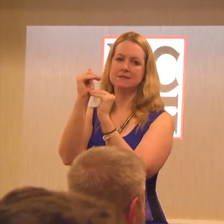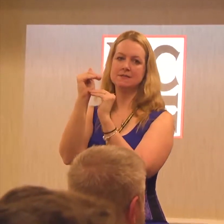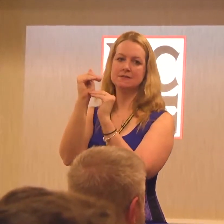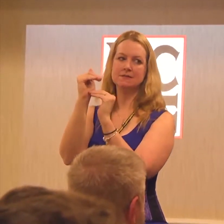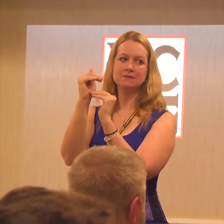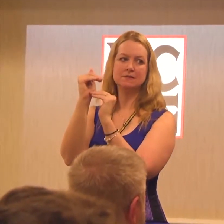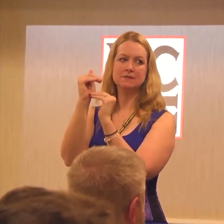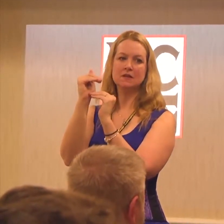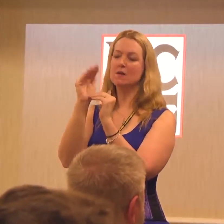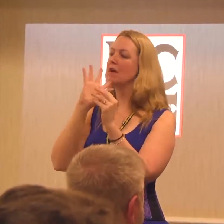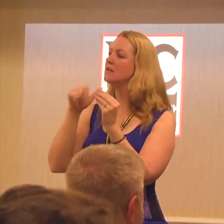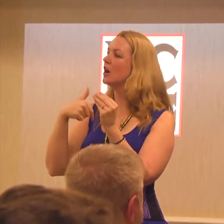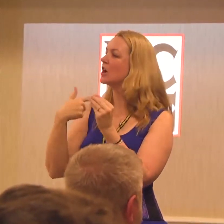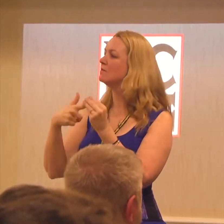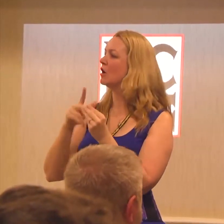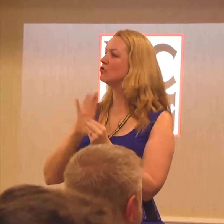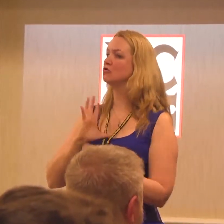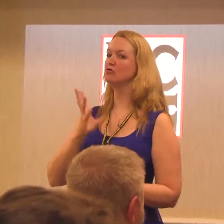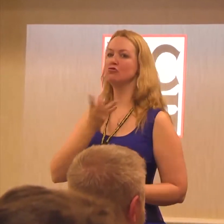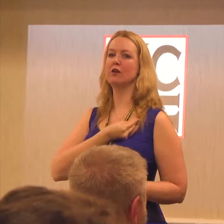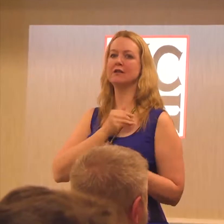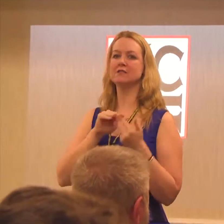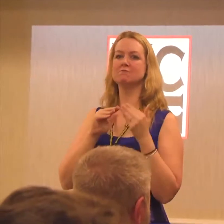Let me talk to you about the trans community.